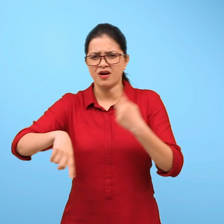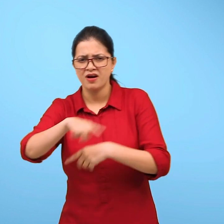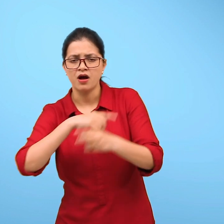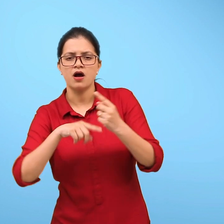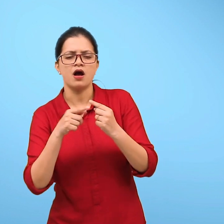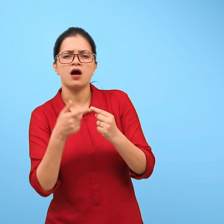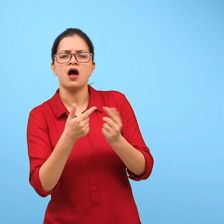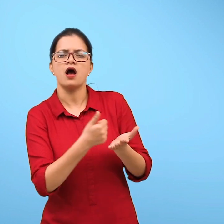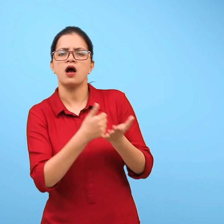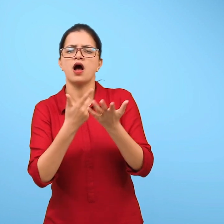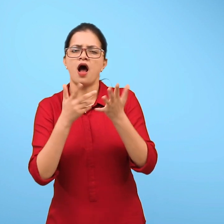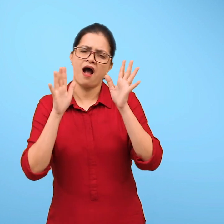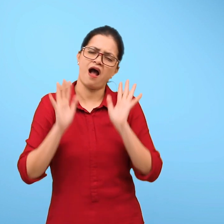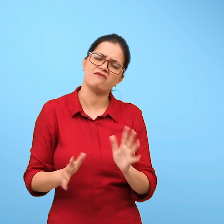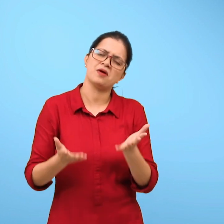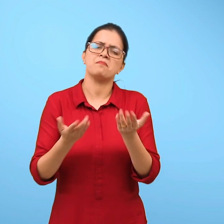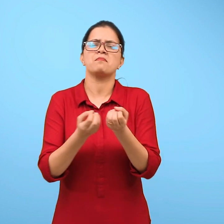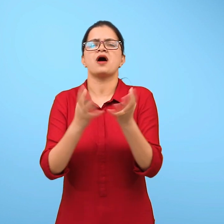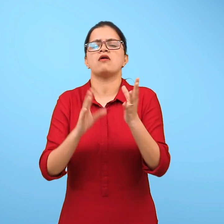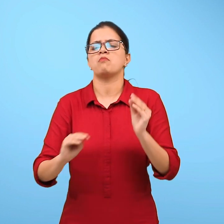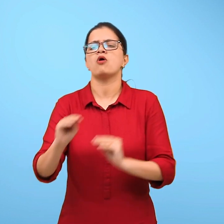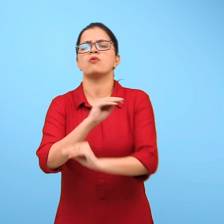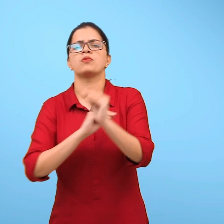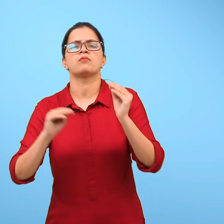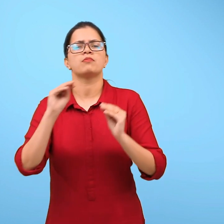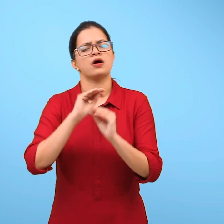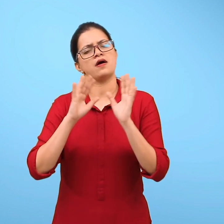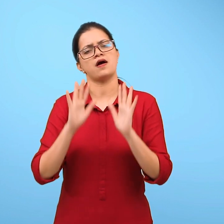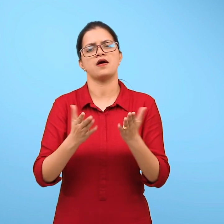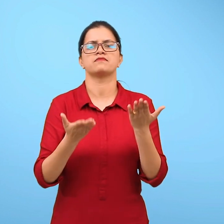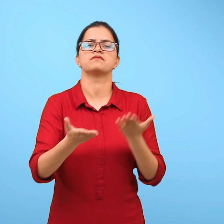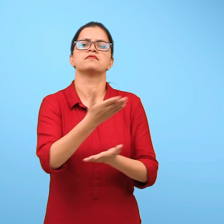Draw a neat figure of the skeleton in your notebook.